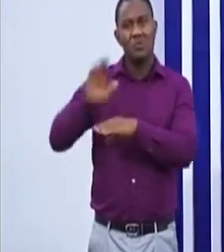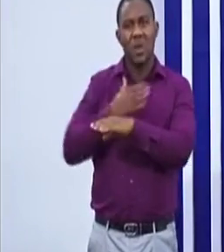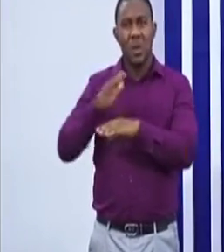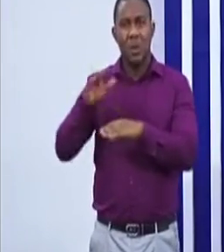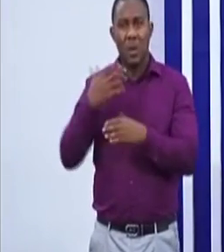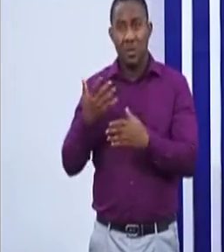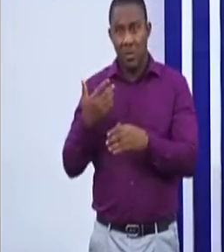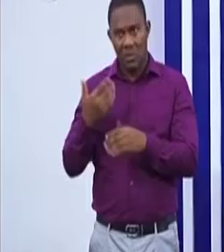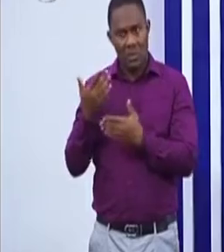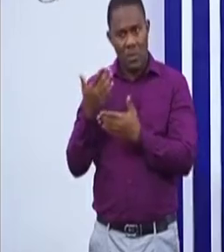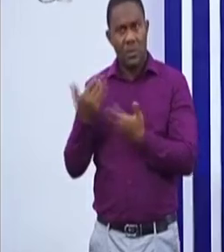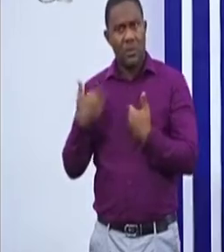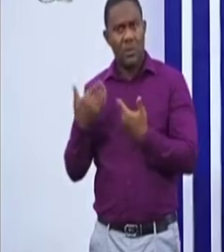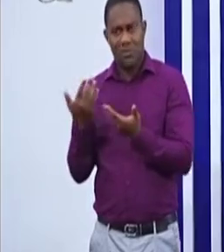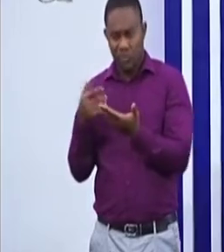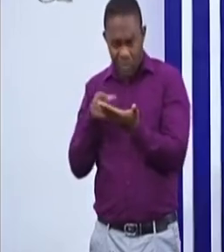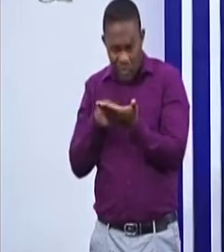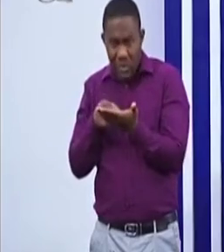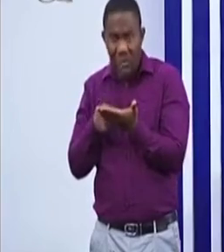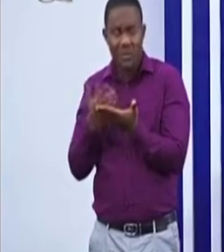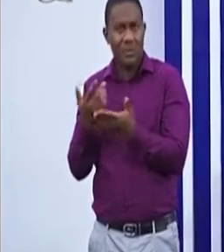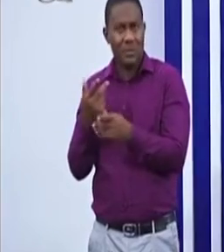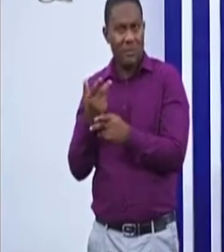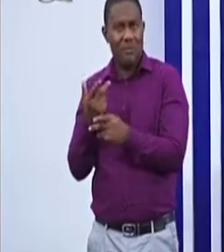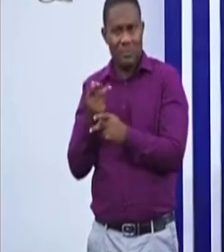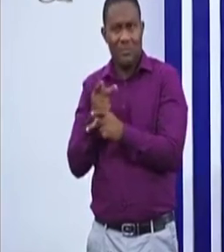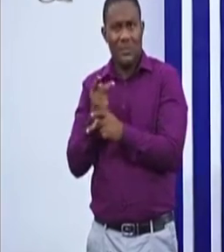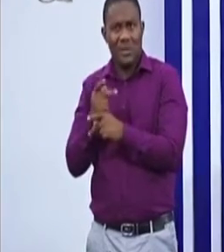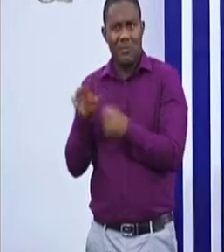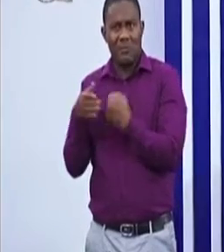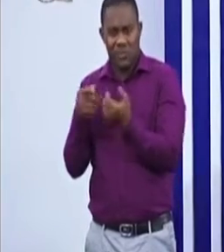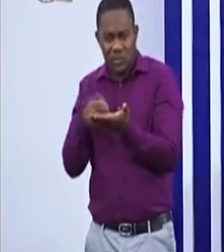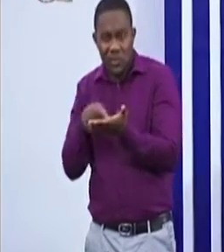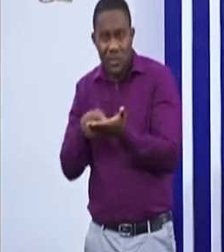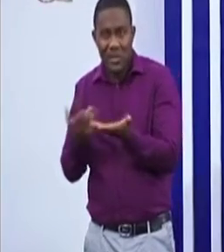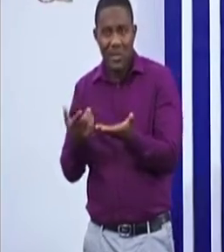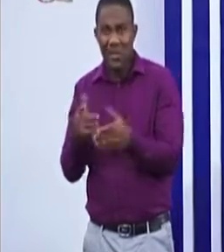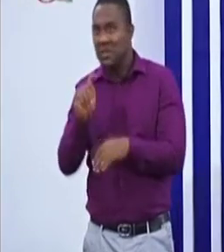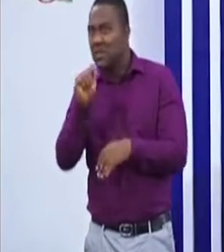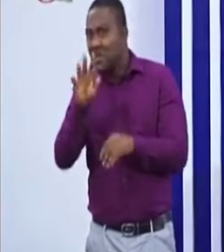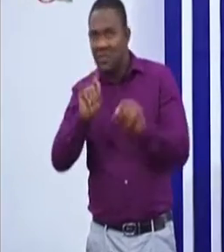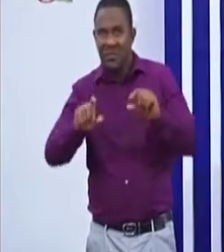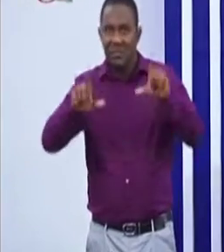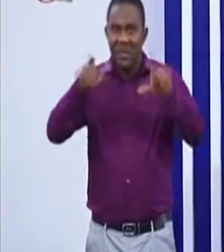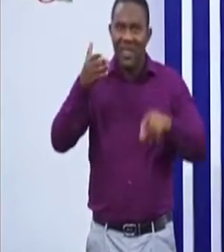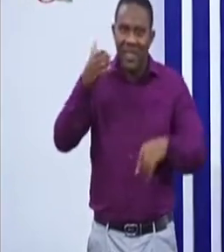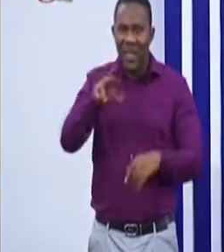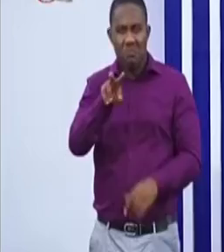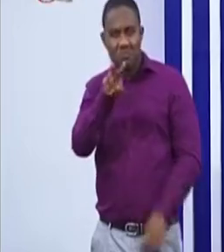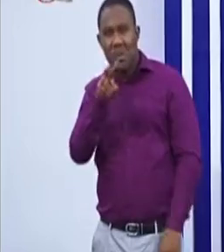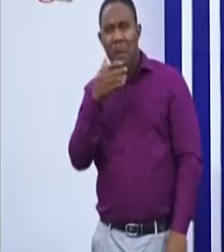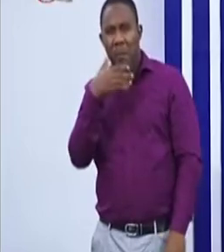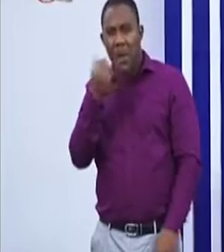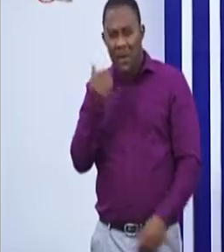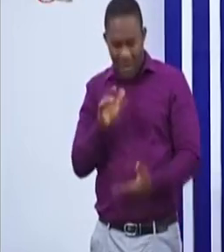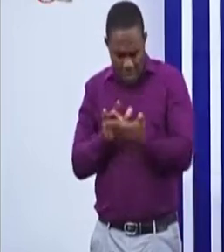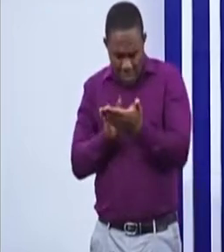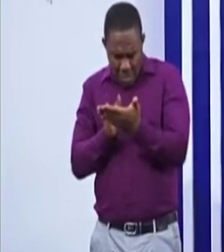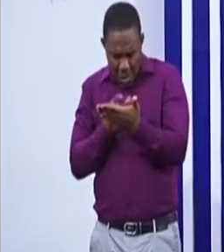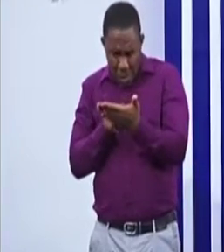have some saved on our phones. TVs are also working. Let's see how we can utilize the